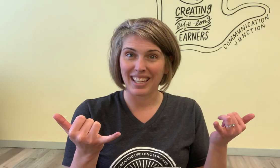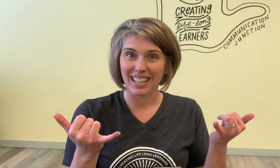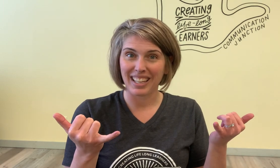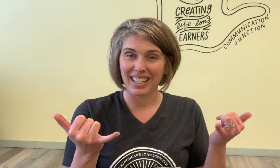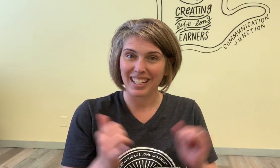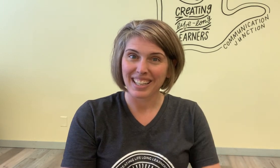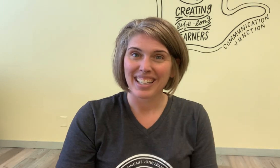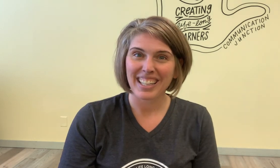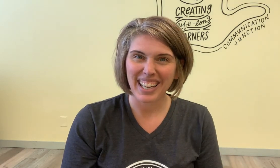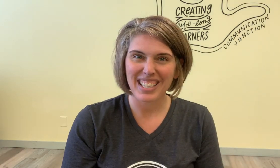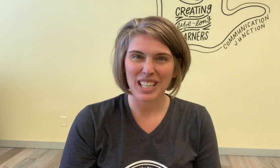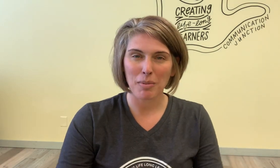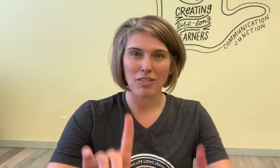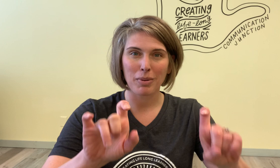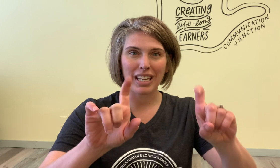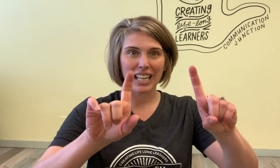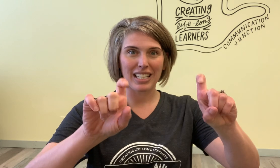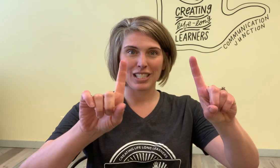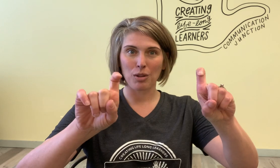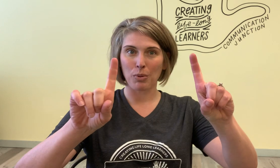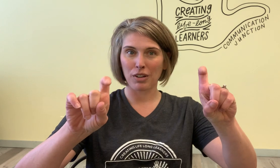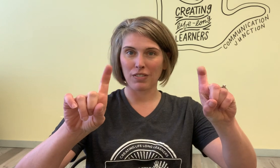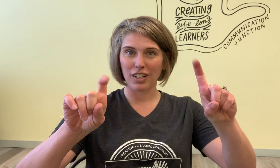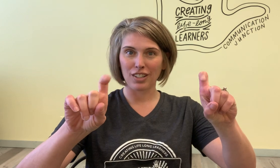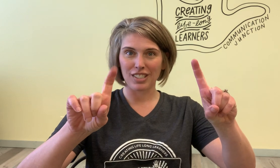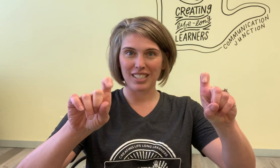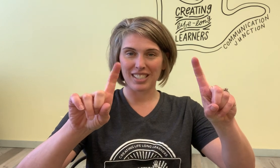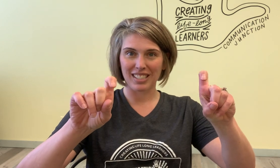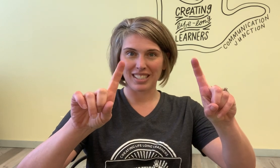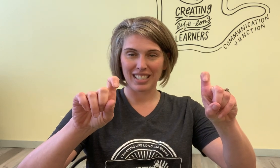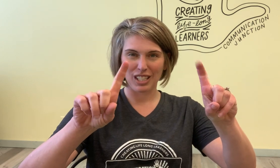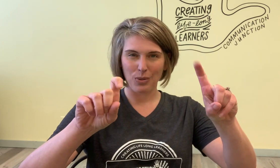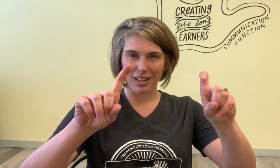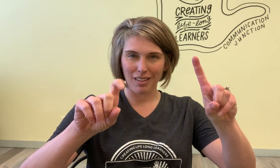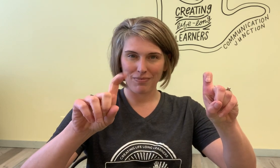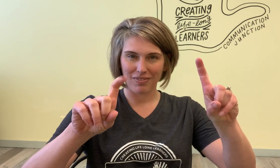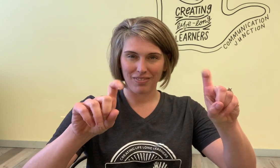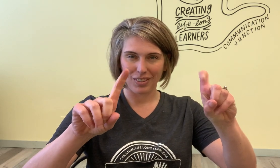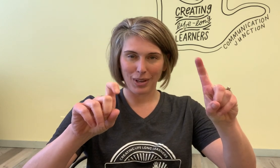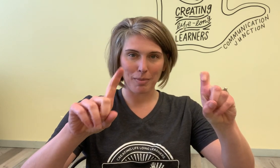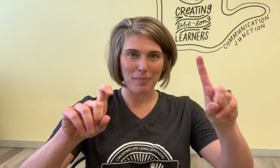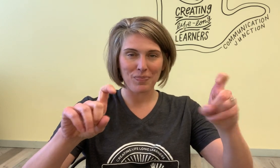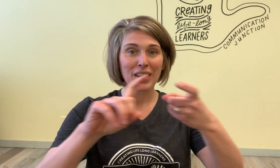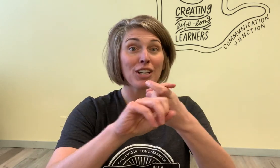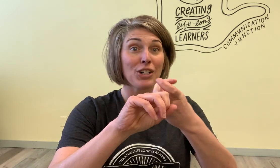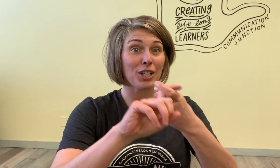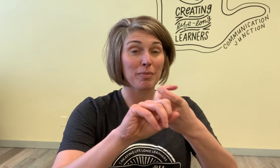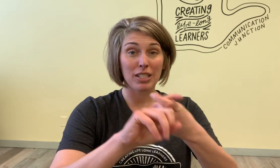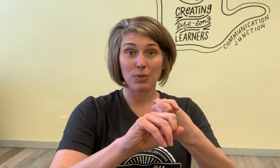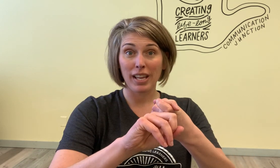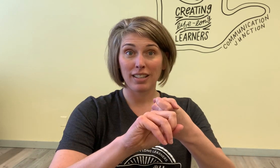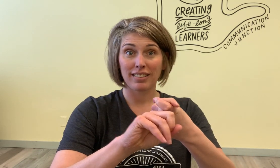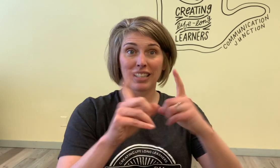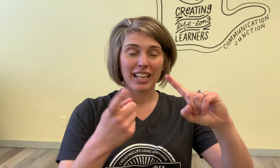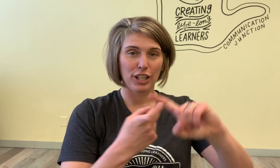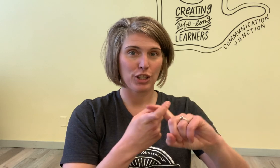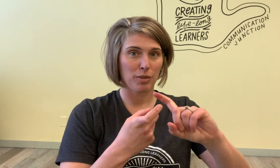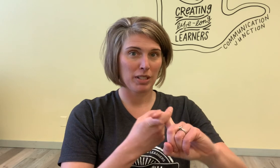today. Nice job, everybody. Can I see your pointer fingers? Can you wiggle them? Wake them up. Hook them this way and hook them this